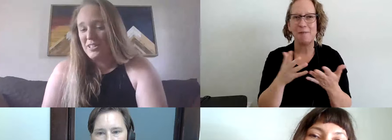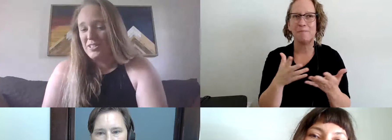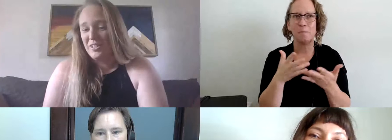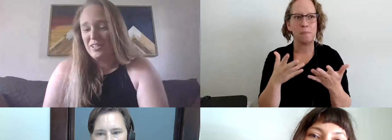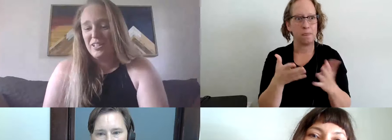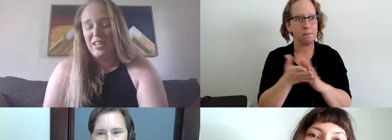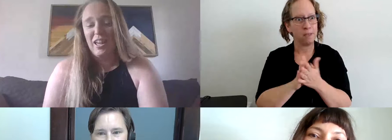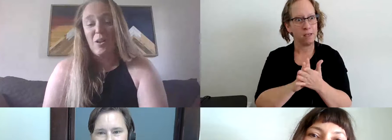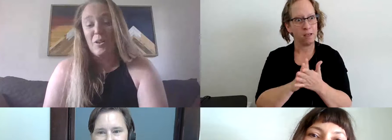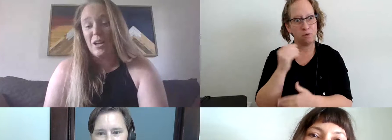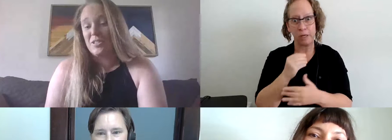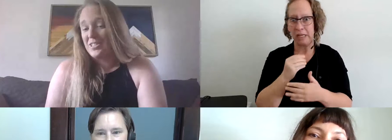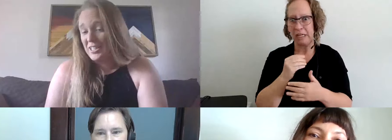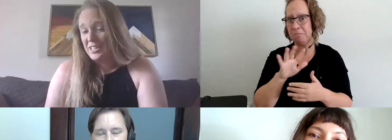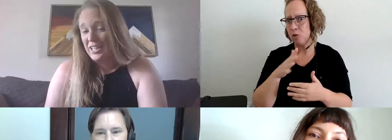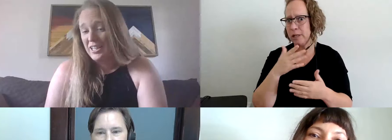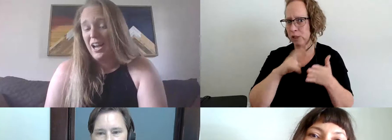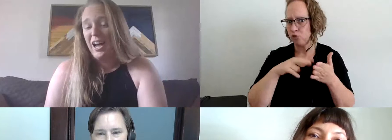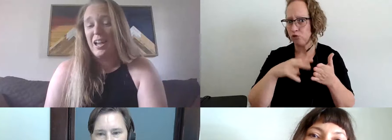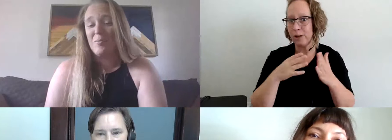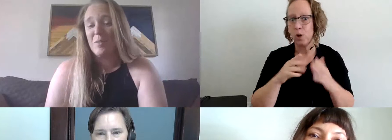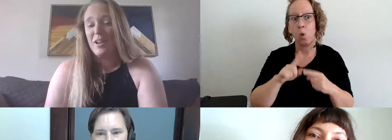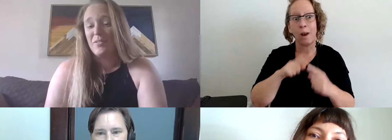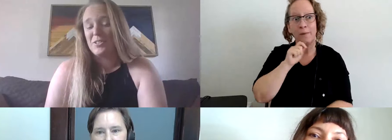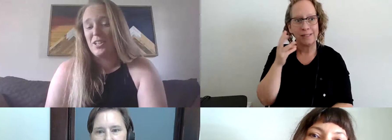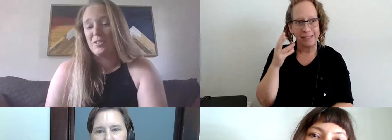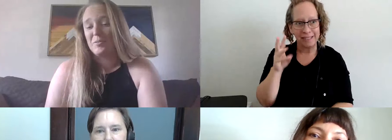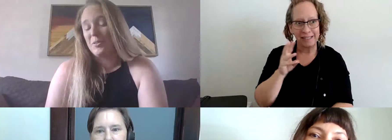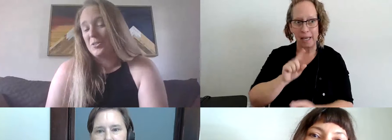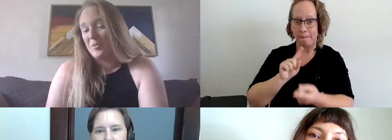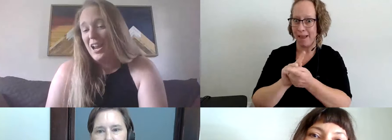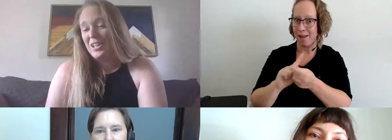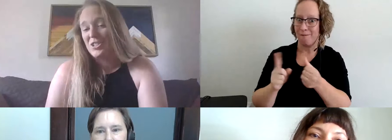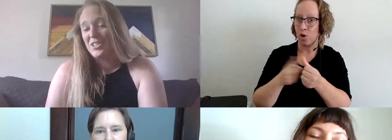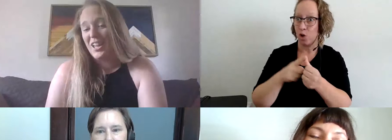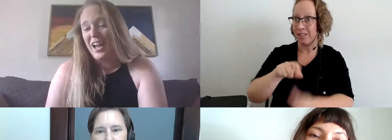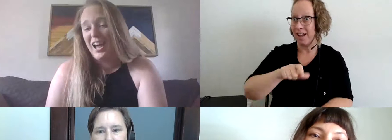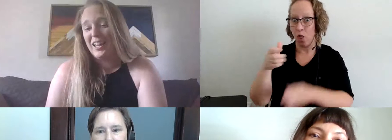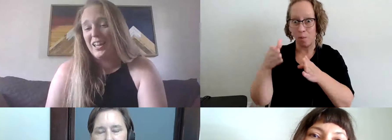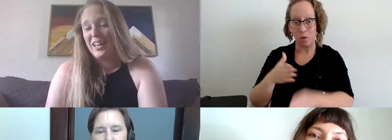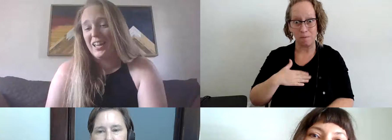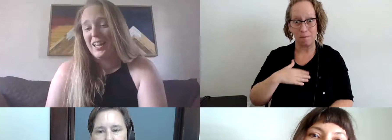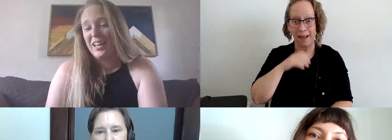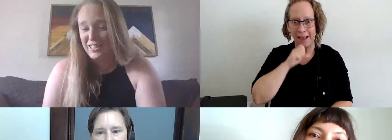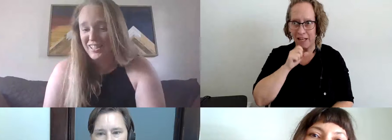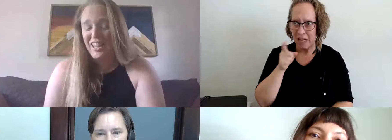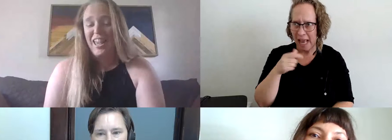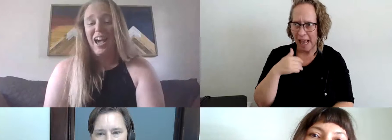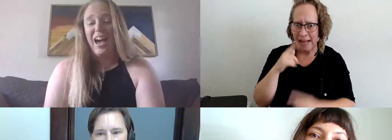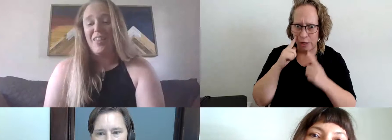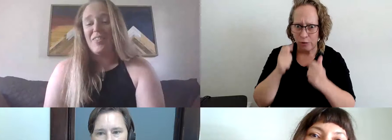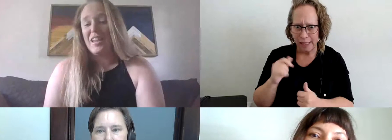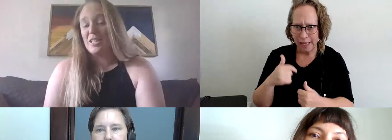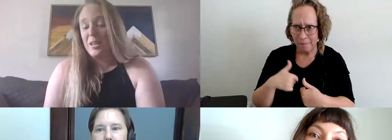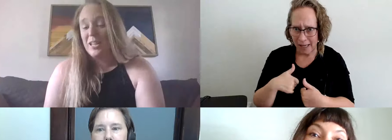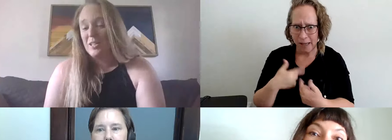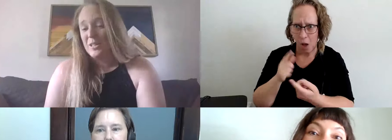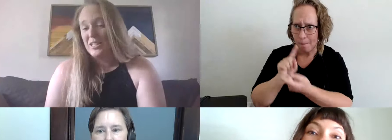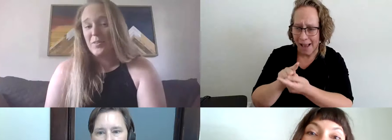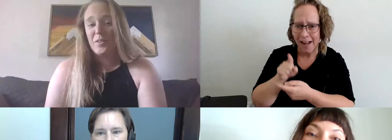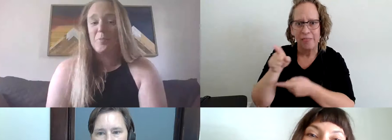a pretty decent reader. When I was 16, I met my first other person my age that had hearing loss like I did. And